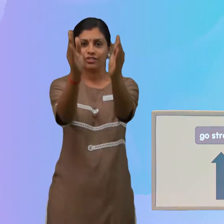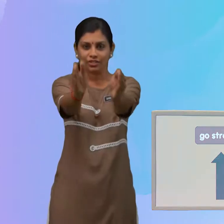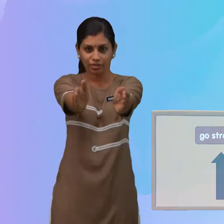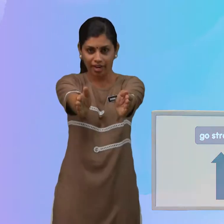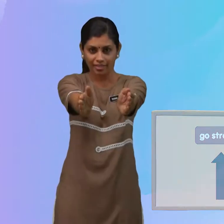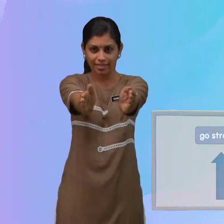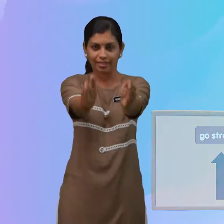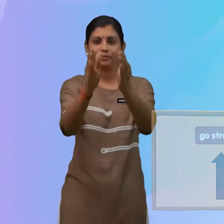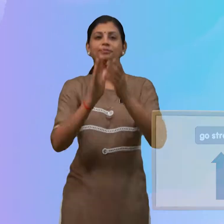straight.